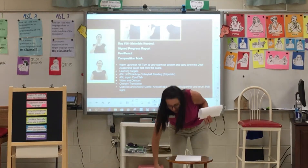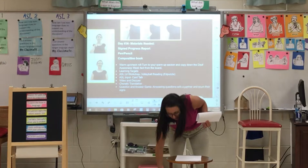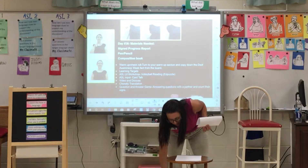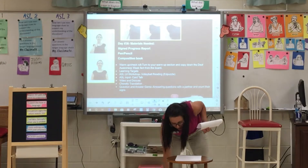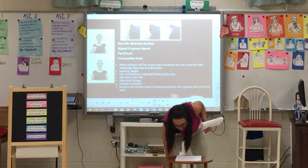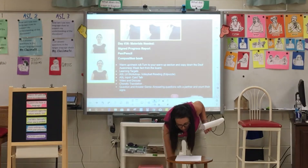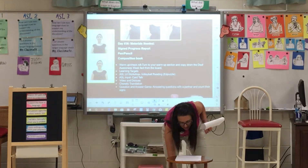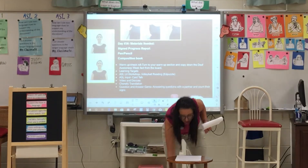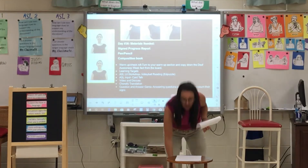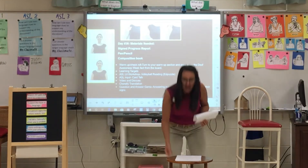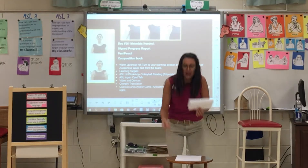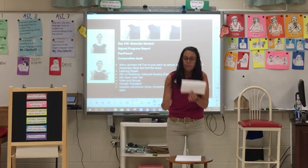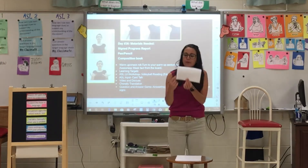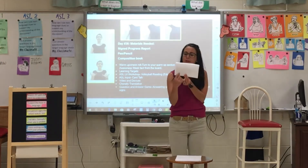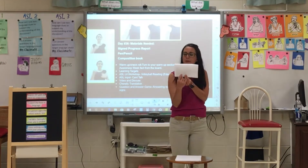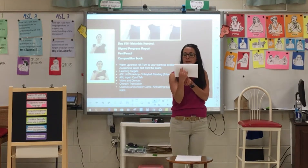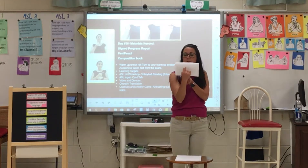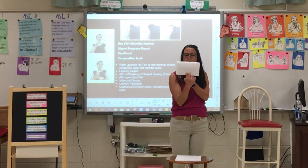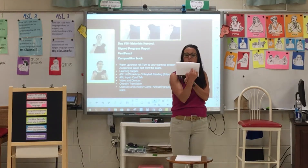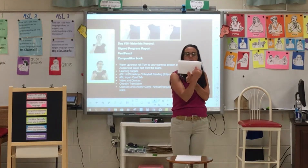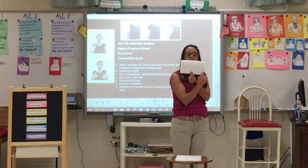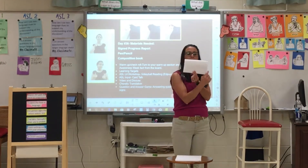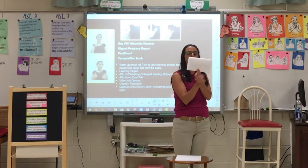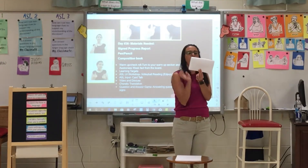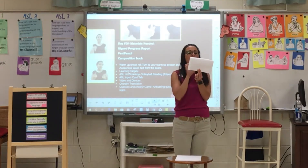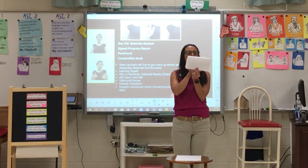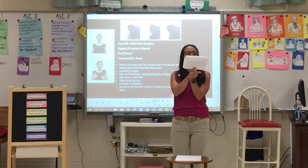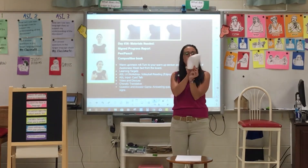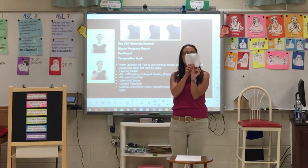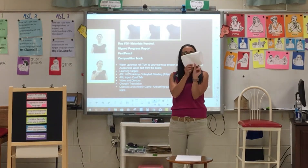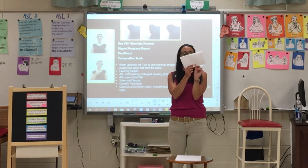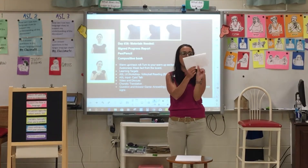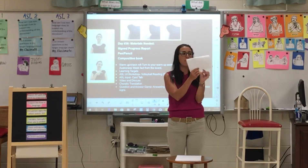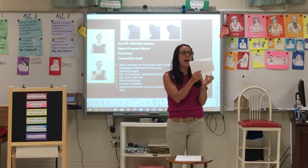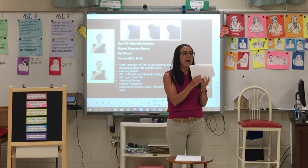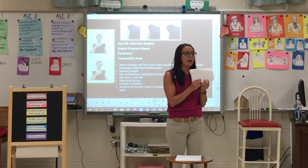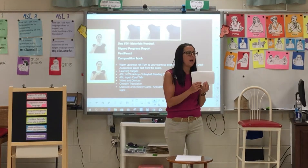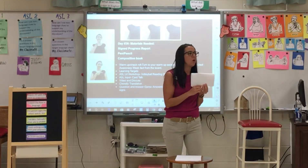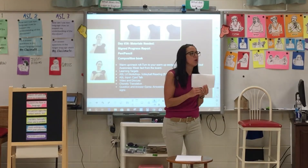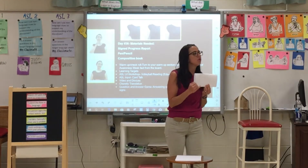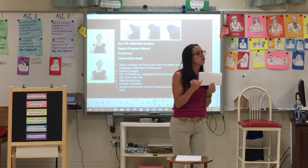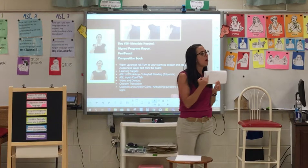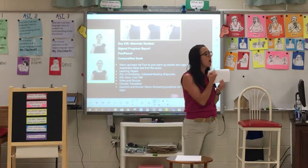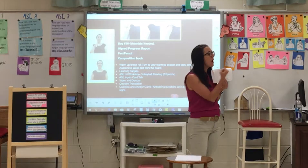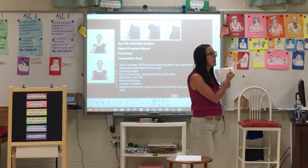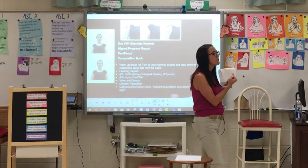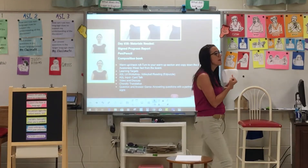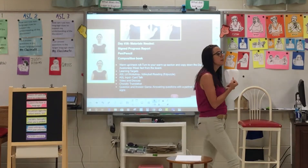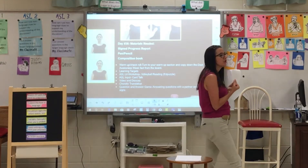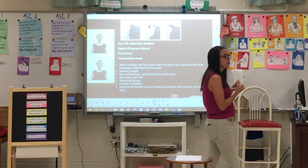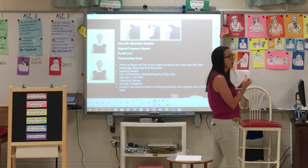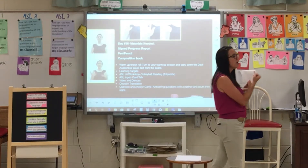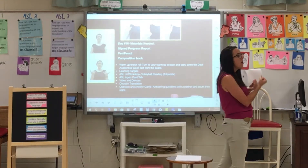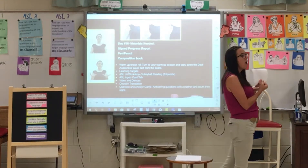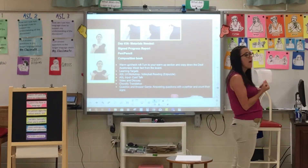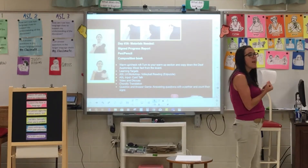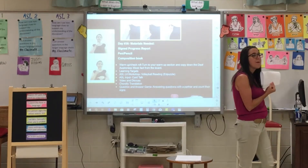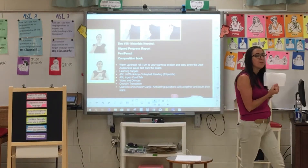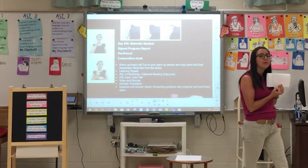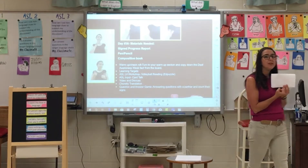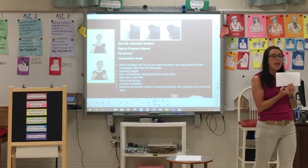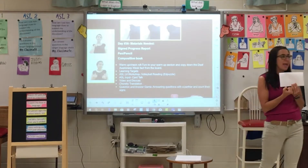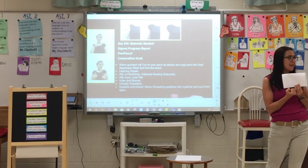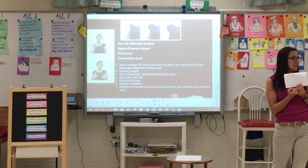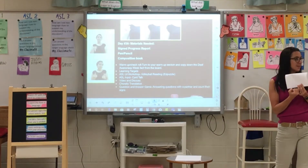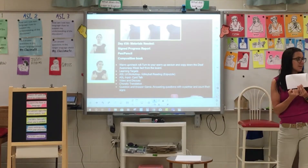Just pick one. Write your name really big across the front. Then flip it over on the back, and I want you to draw a picture of